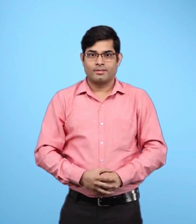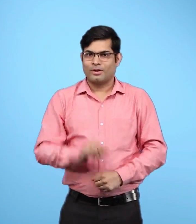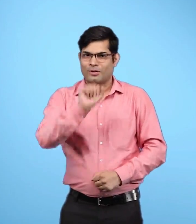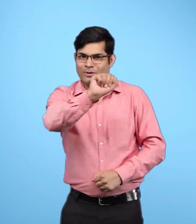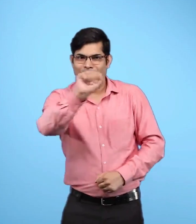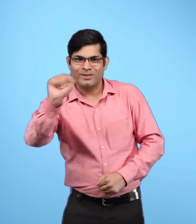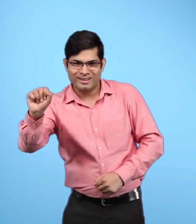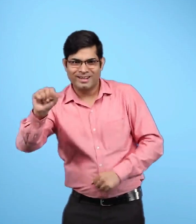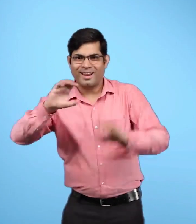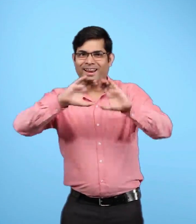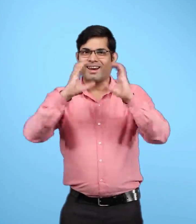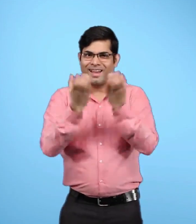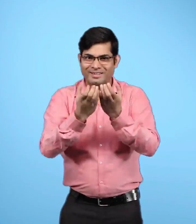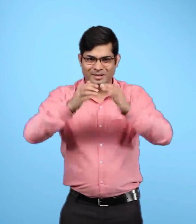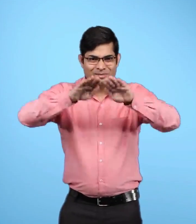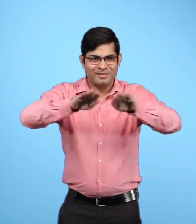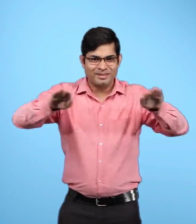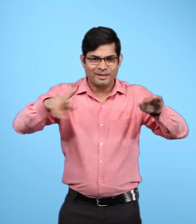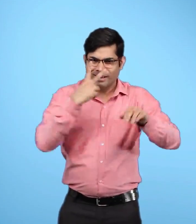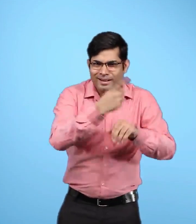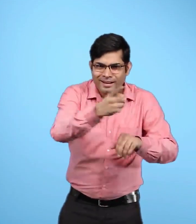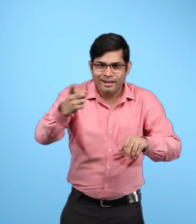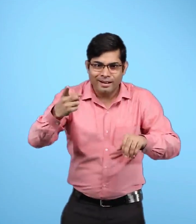Look at the feet of children in your class.